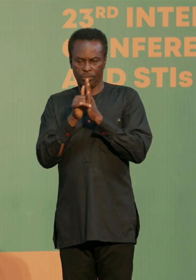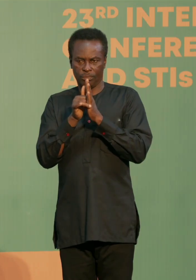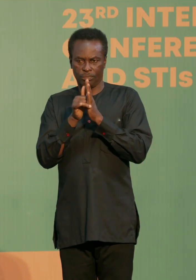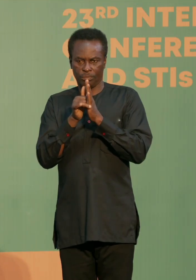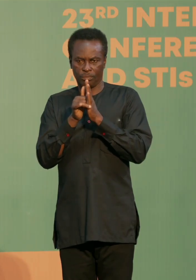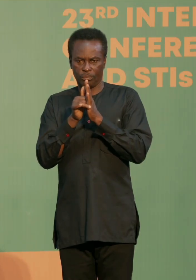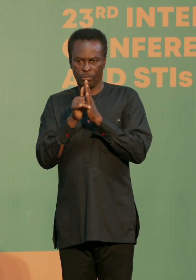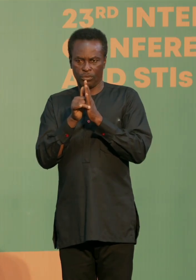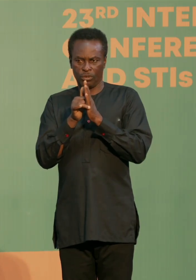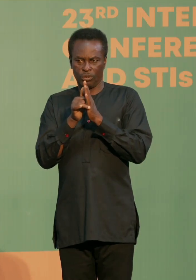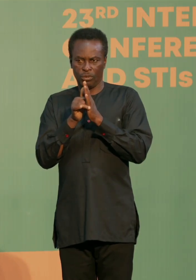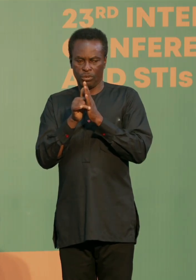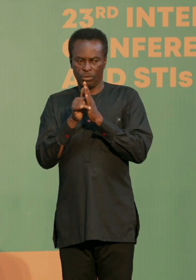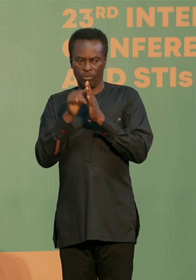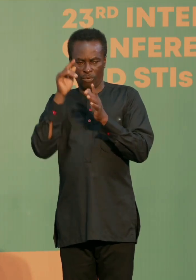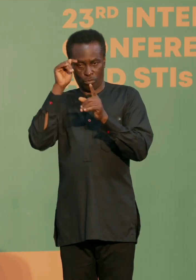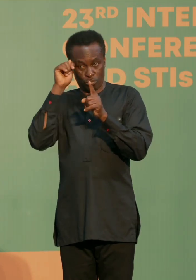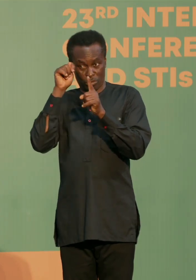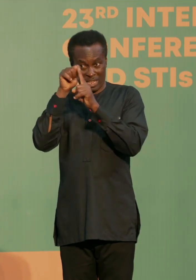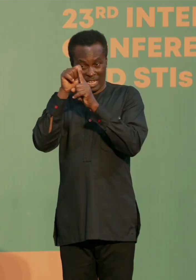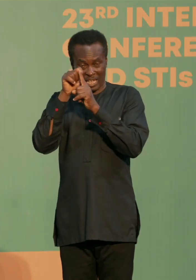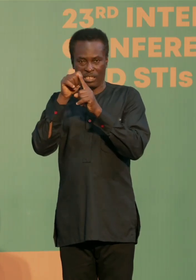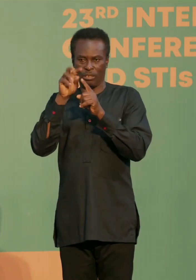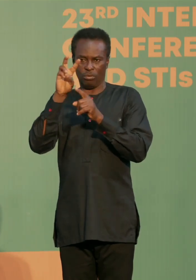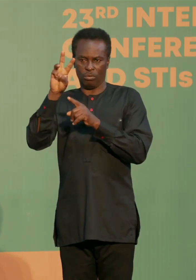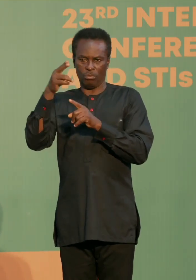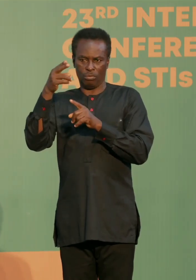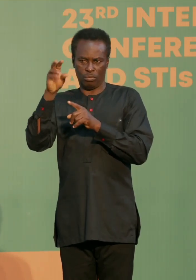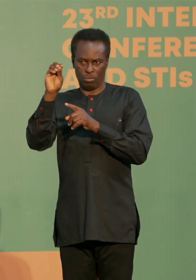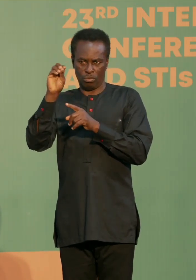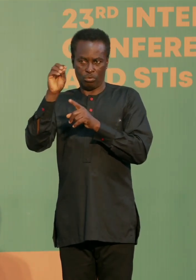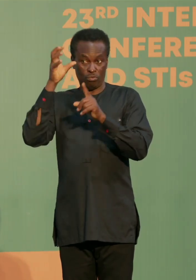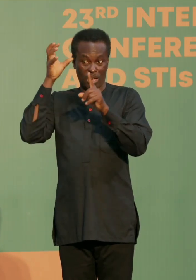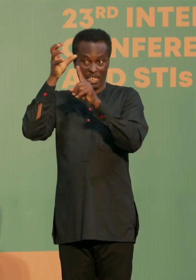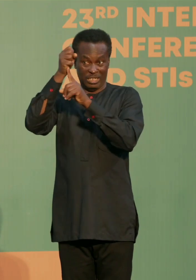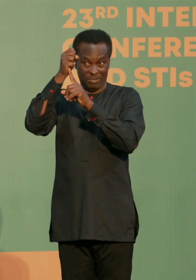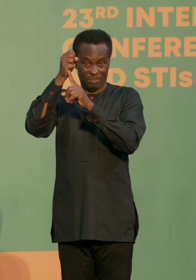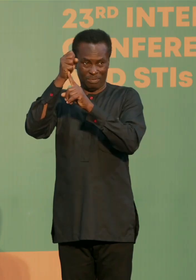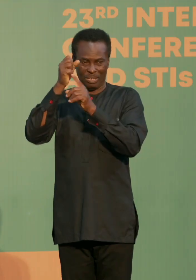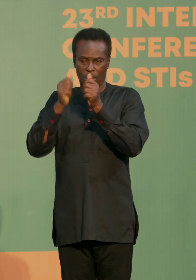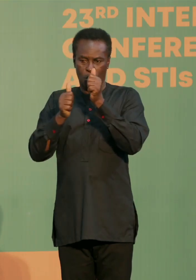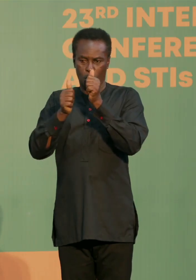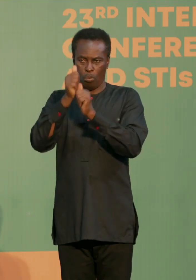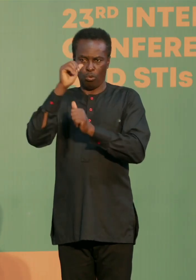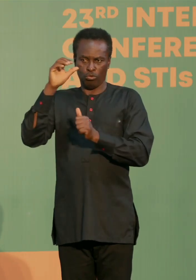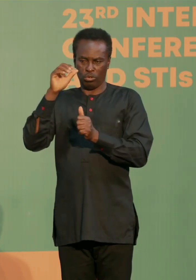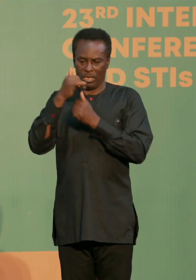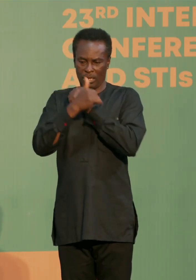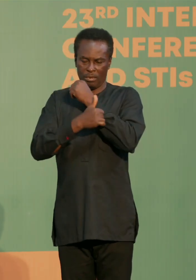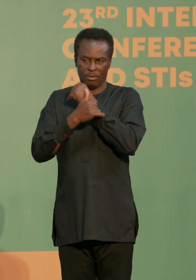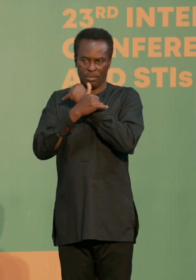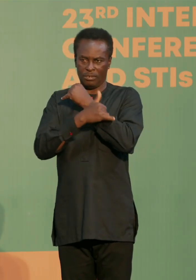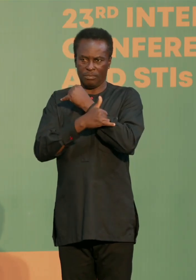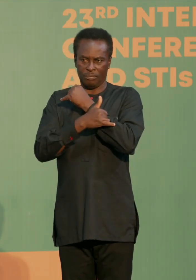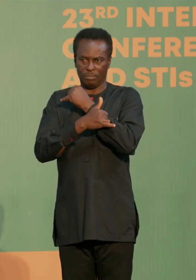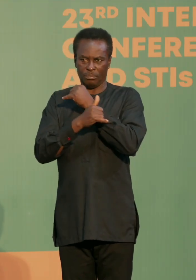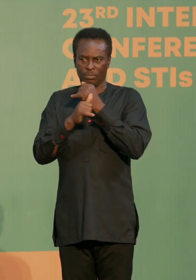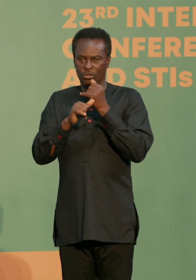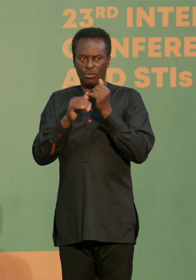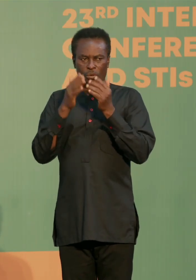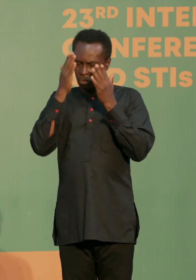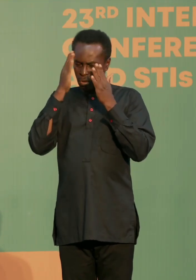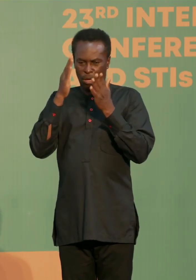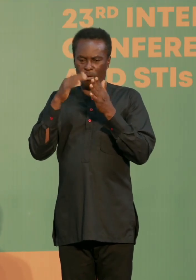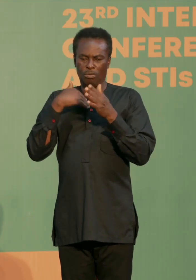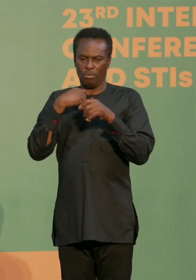I showed you the targets for WHO. In terms of attaining them, most countries have no standalone cervical cancer screening